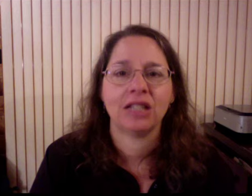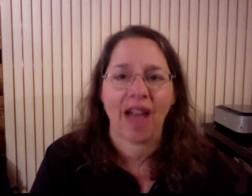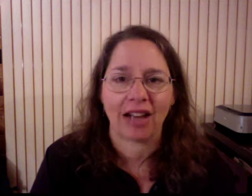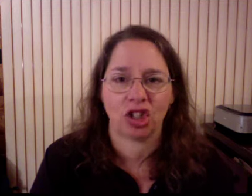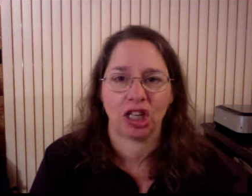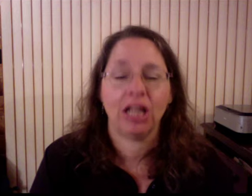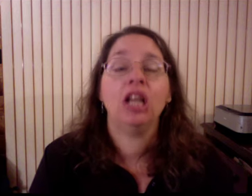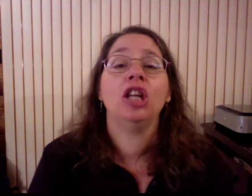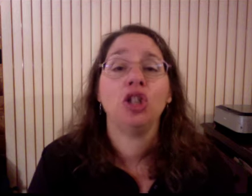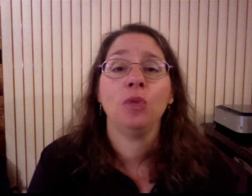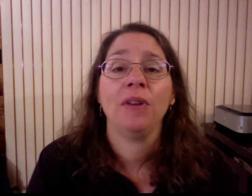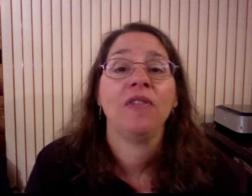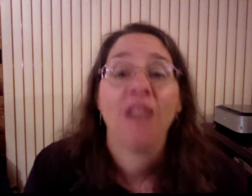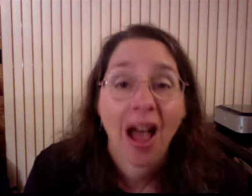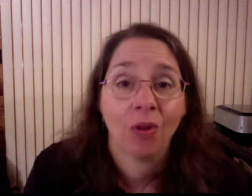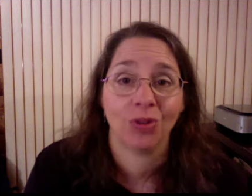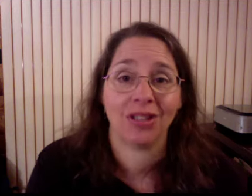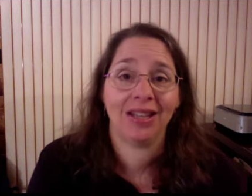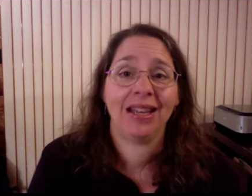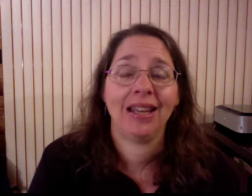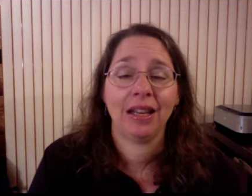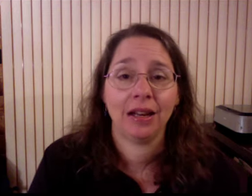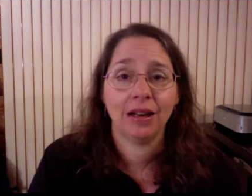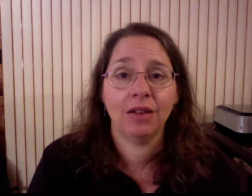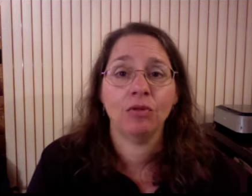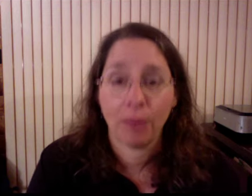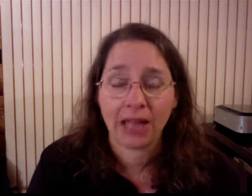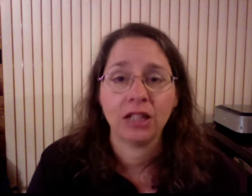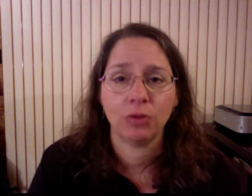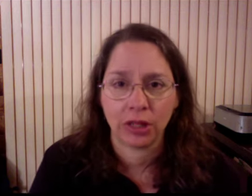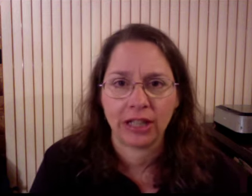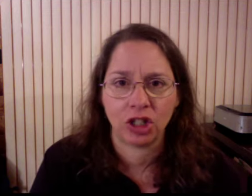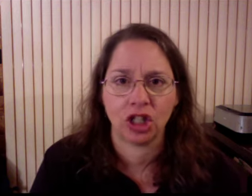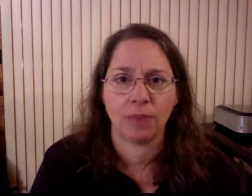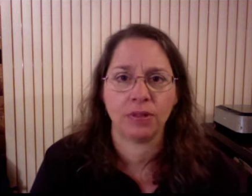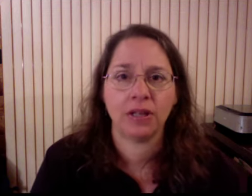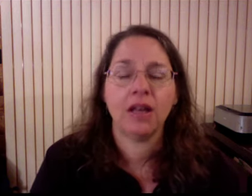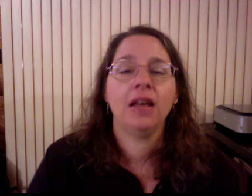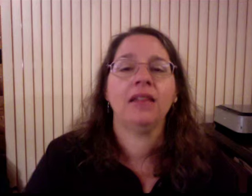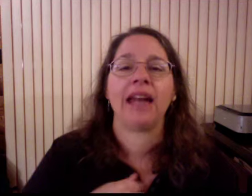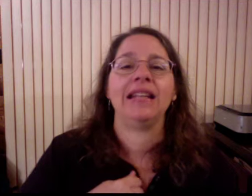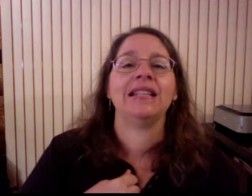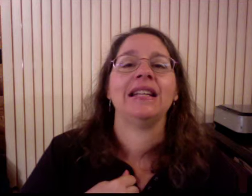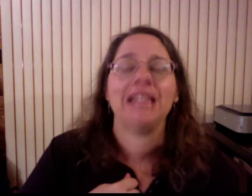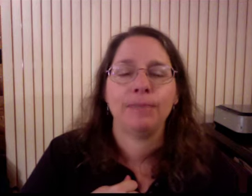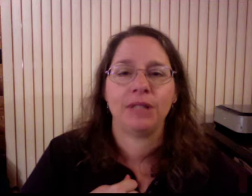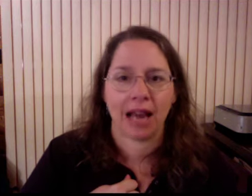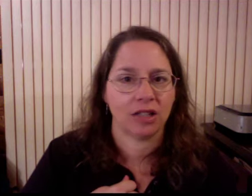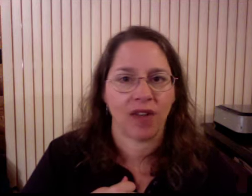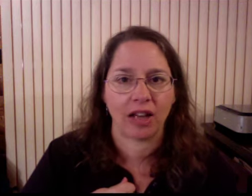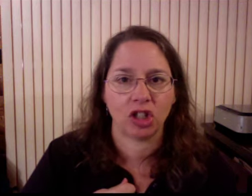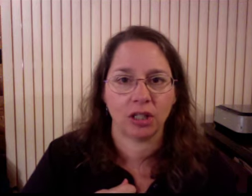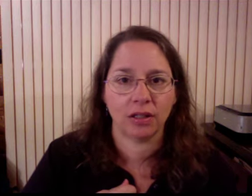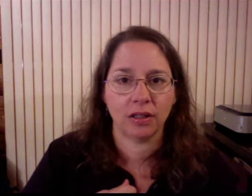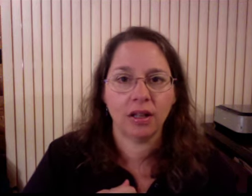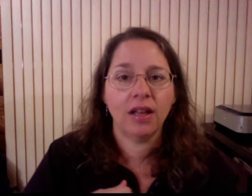satisfaction to be found in romantic relationships. that is a deep satisfaction.